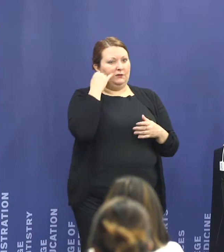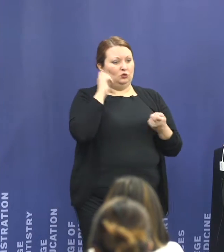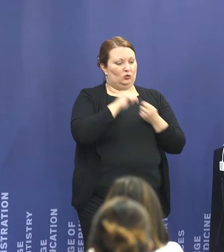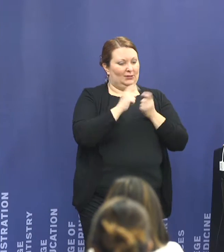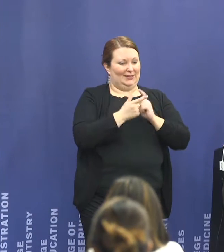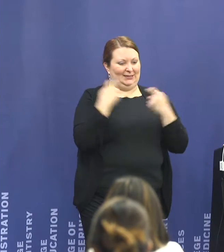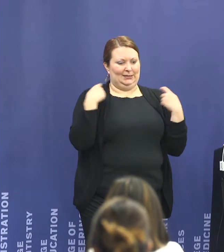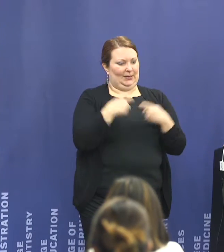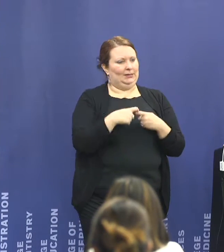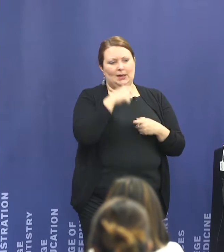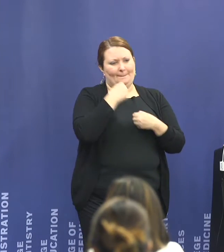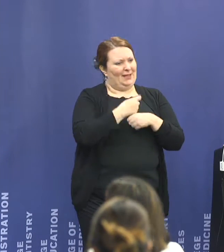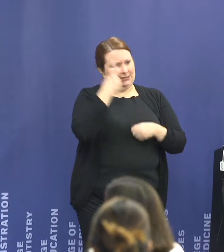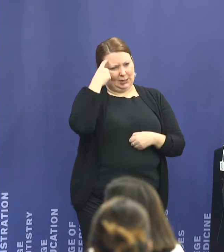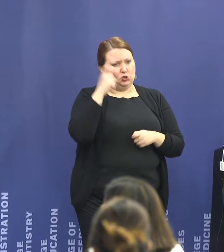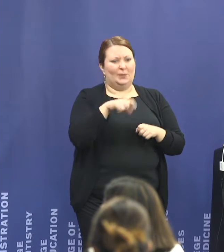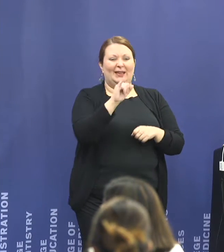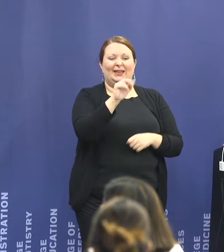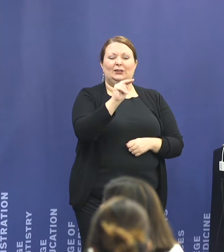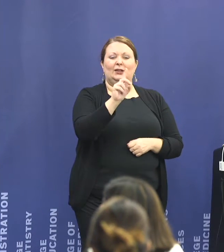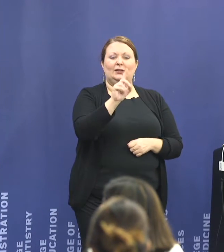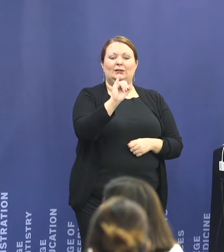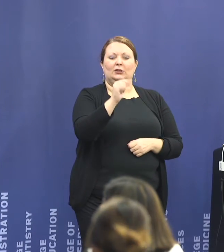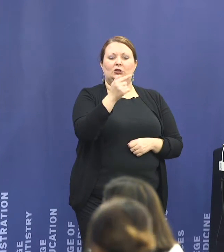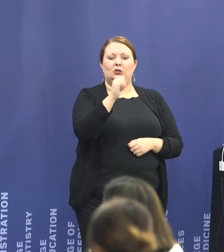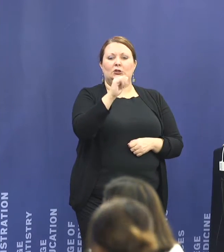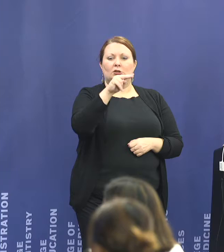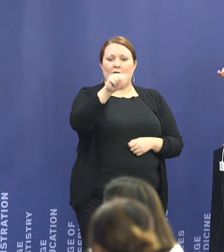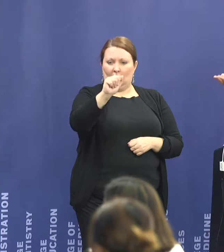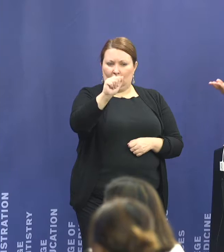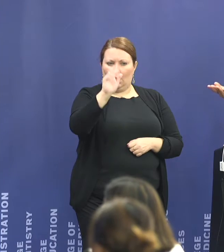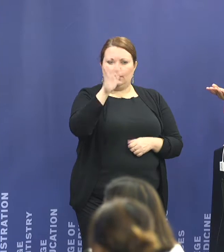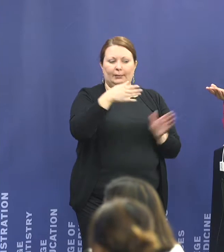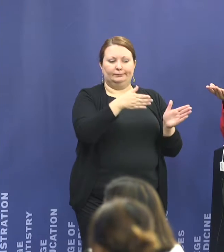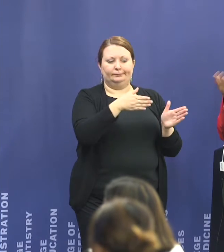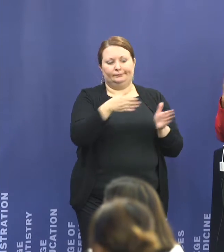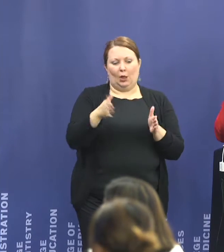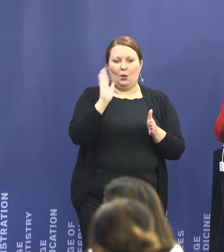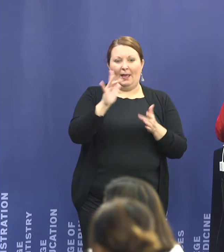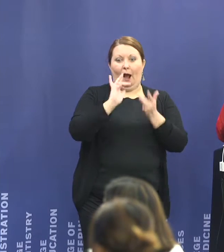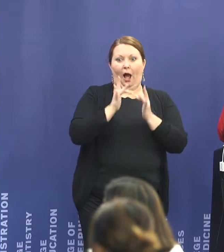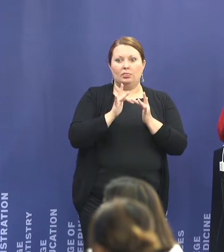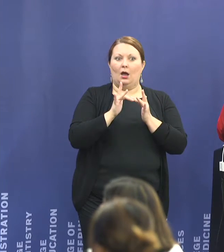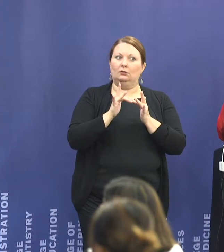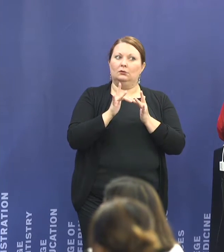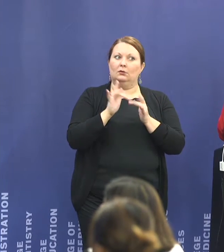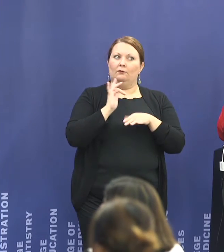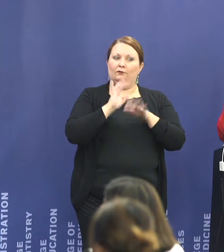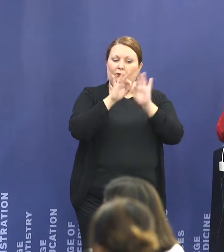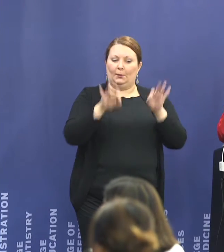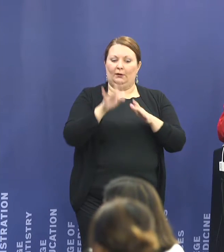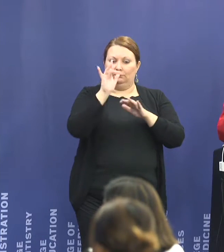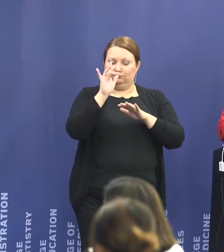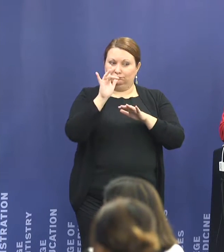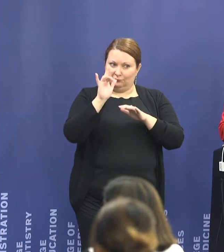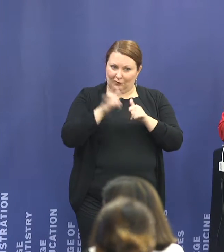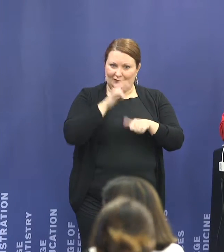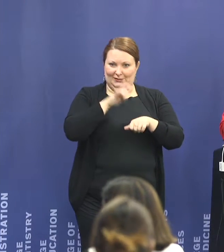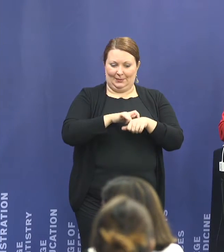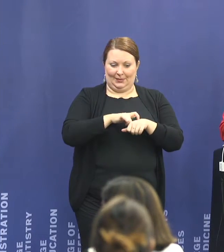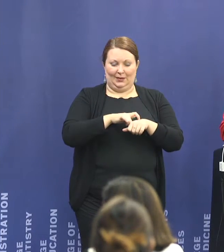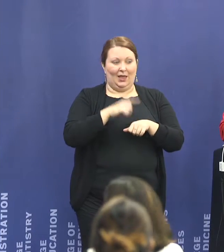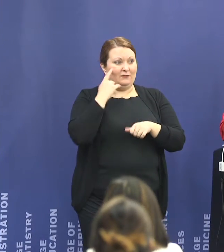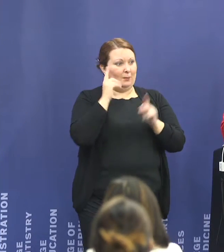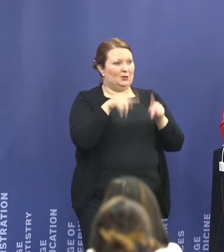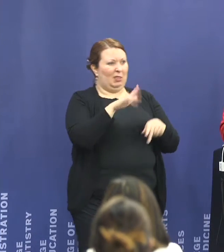no sense. It should be indígena, and I think now they're moving towards that. There's going to be an online form for the first time. So imagine someone